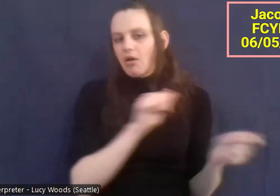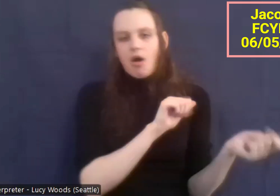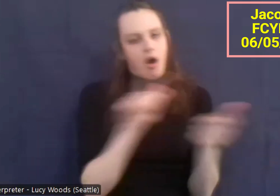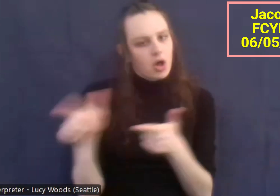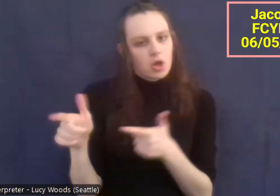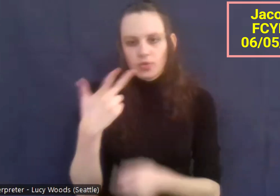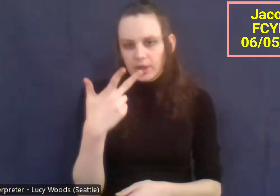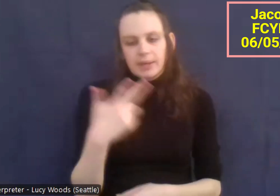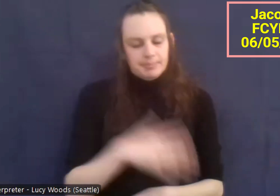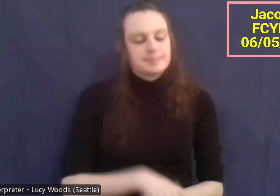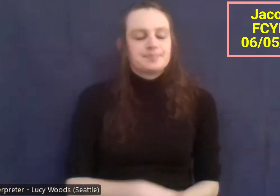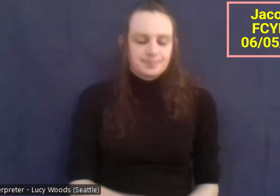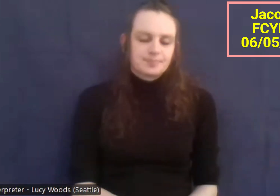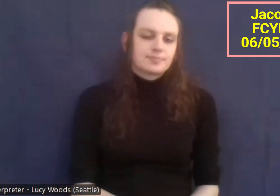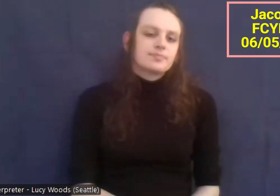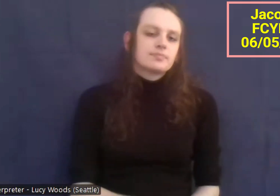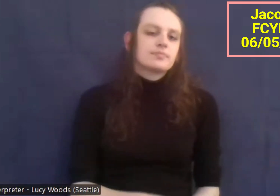And